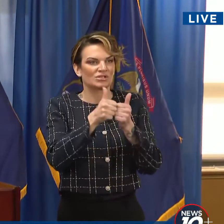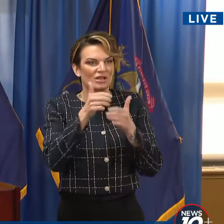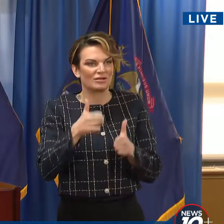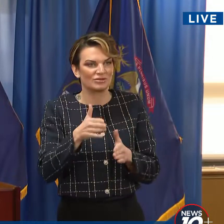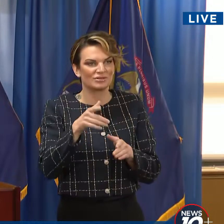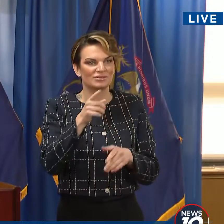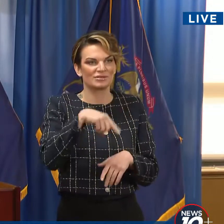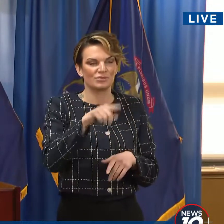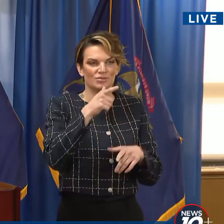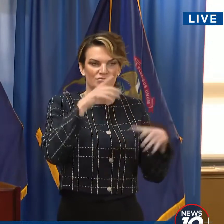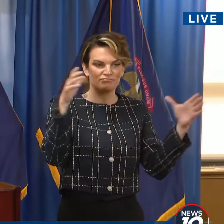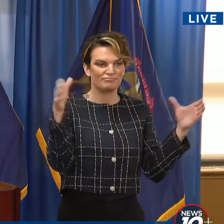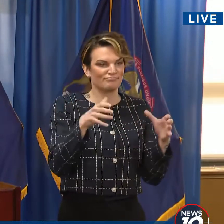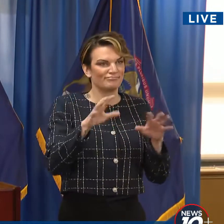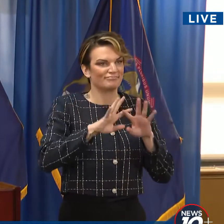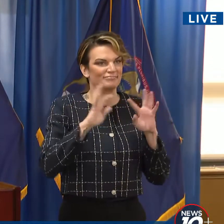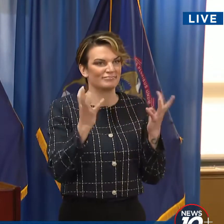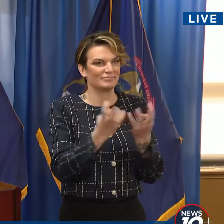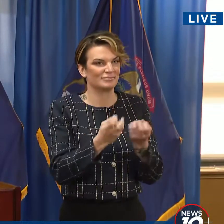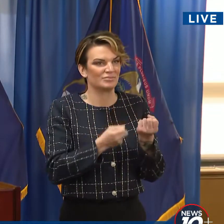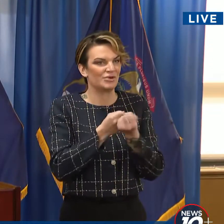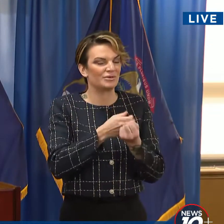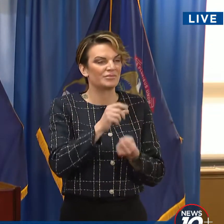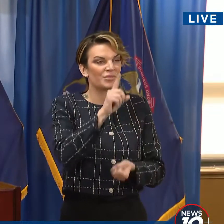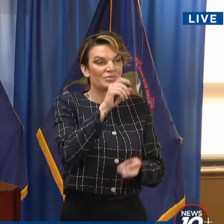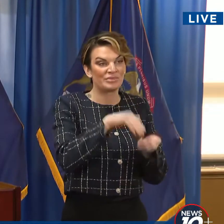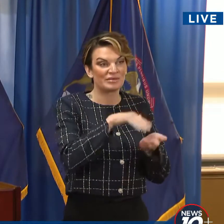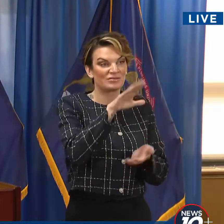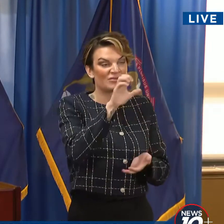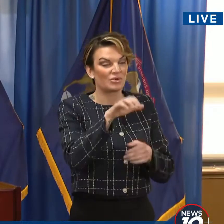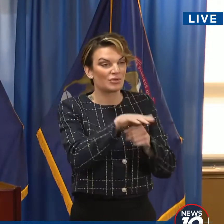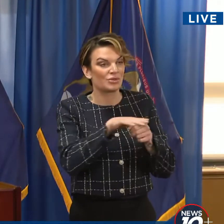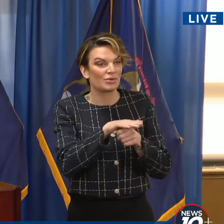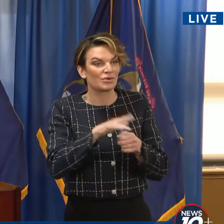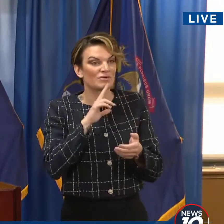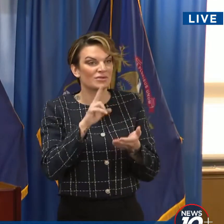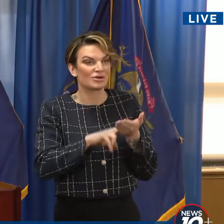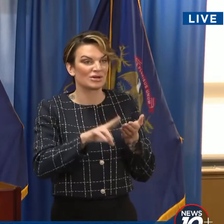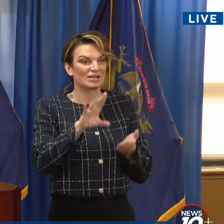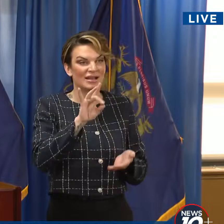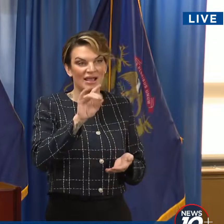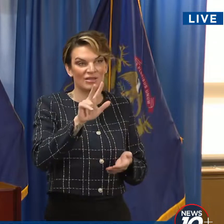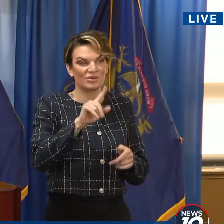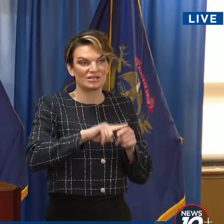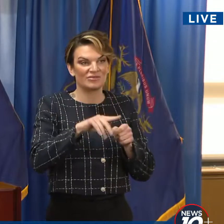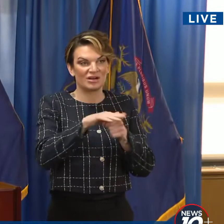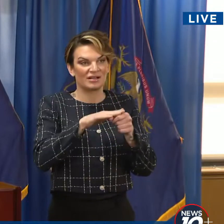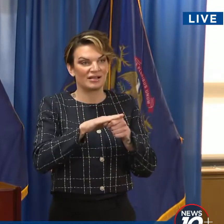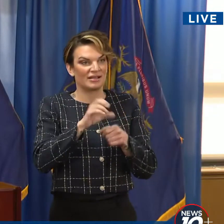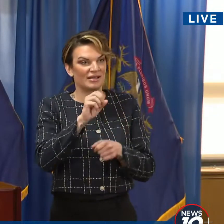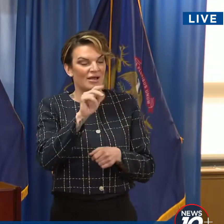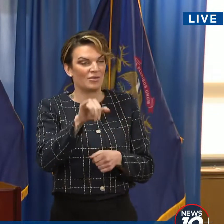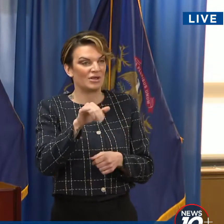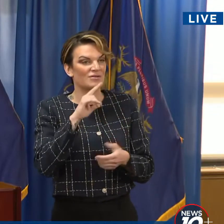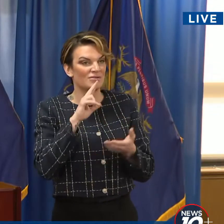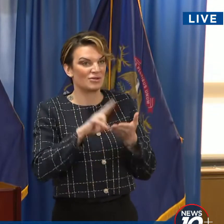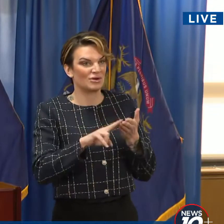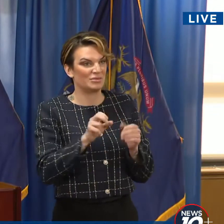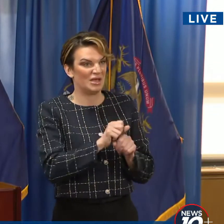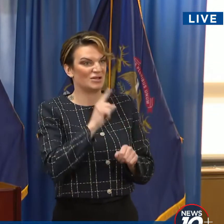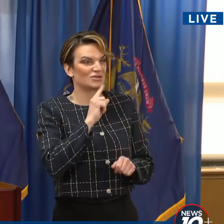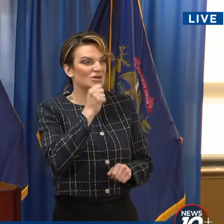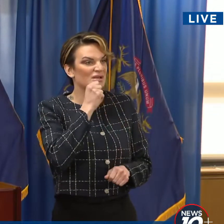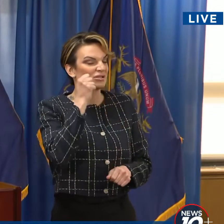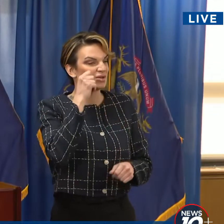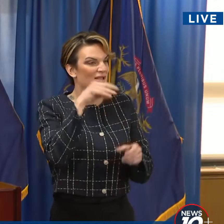who came together, along with our 1,520 local clerks and 83 county clerks, to ensure that our election yesterday